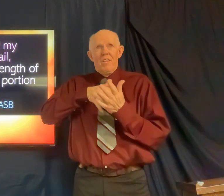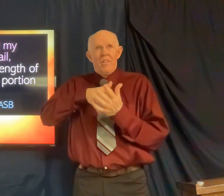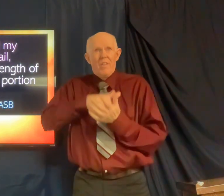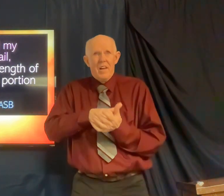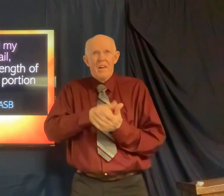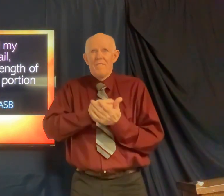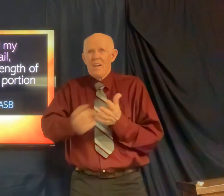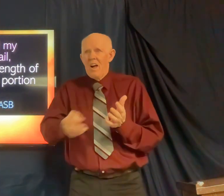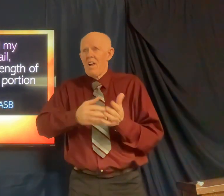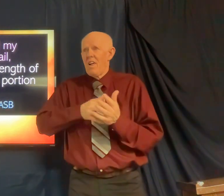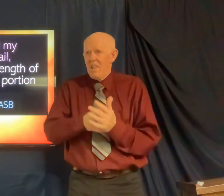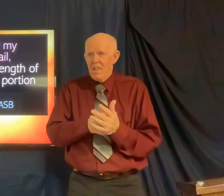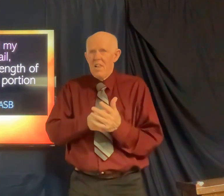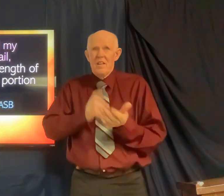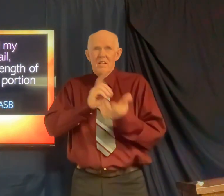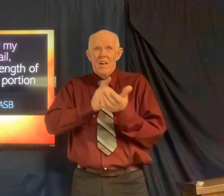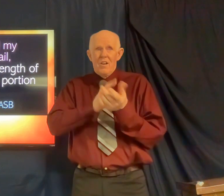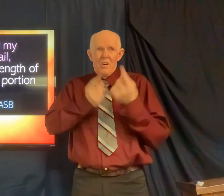we become old, we become weak.